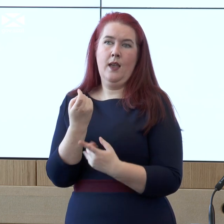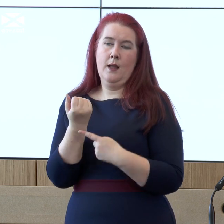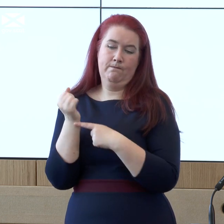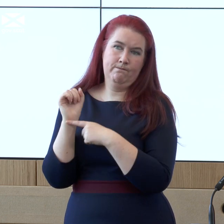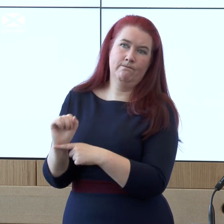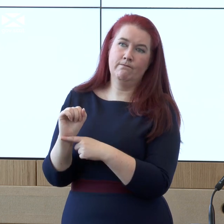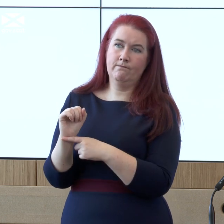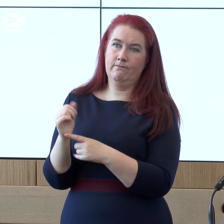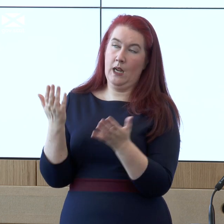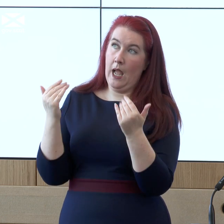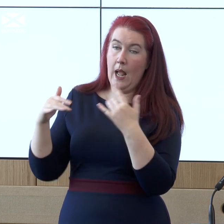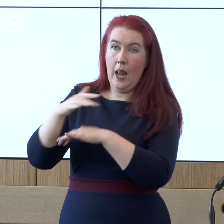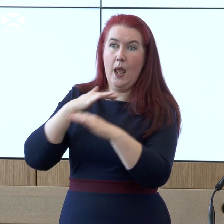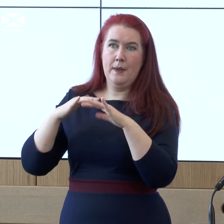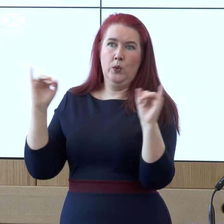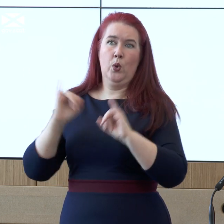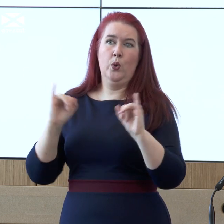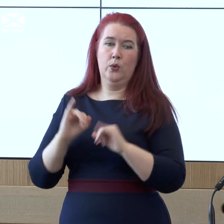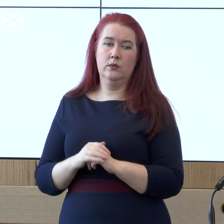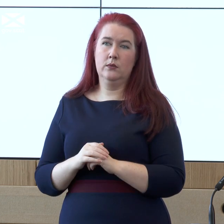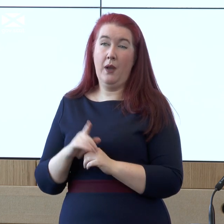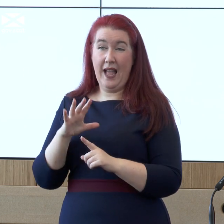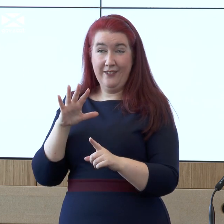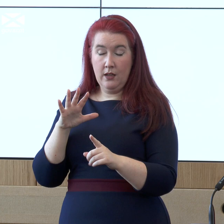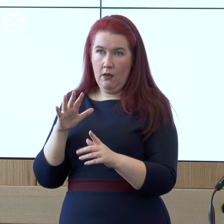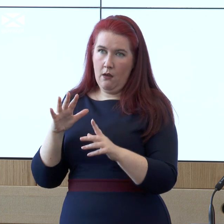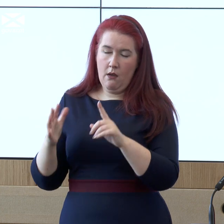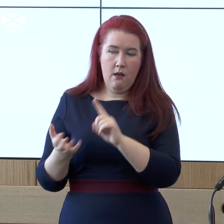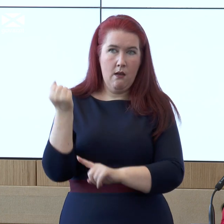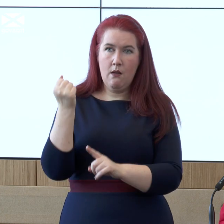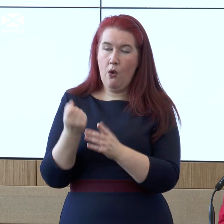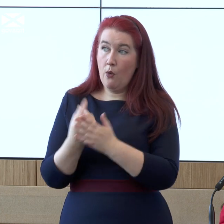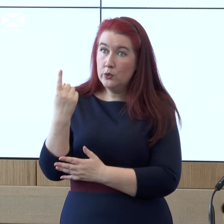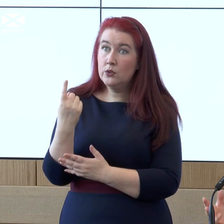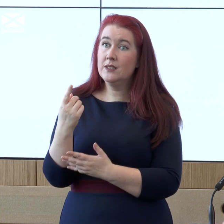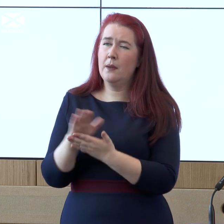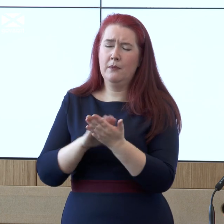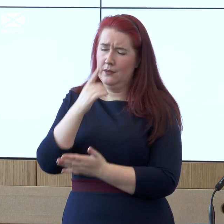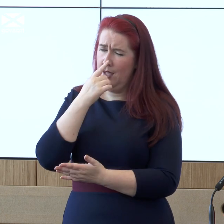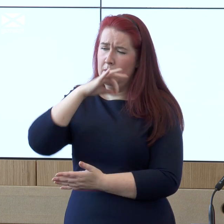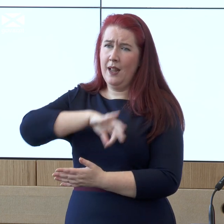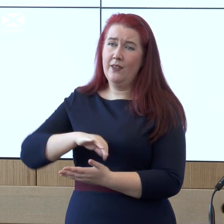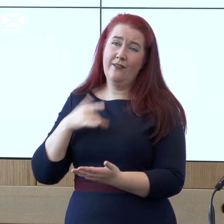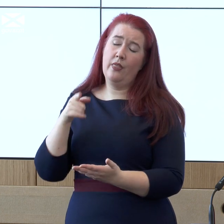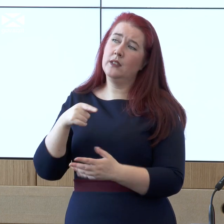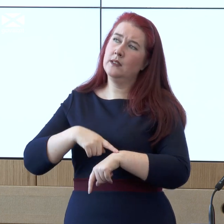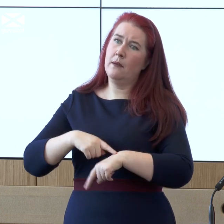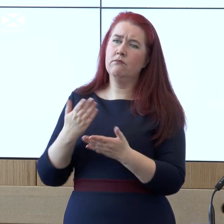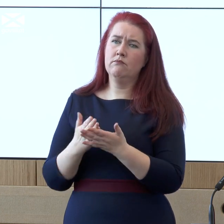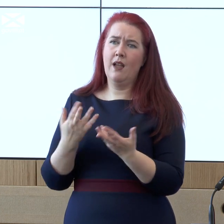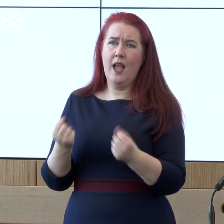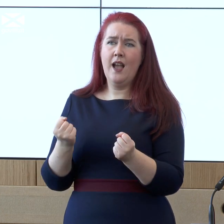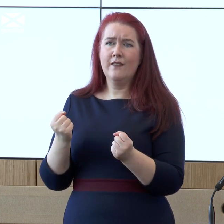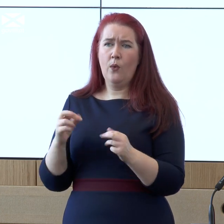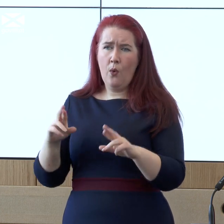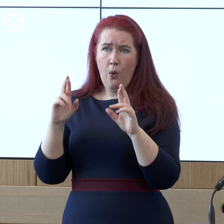catastrophe. But if that opportunity is taken, the benefits will be plentiful. So this is a moment for hope, but above